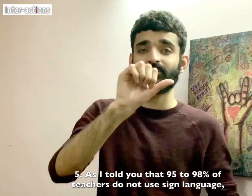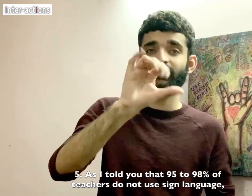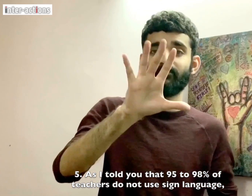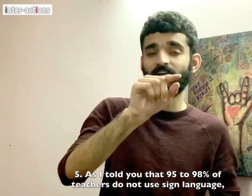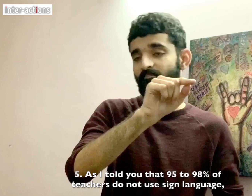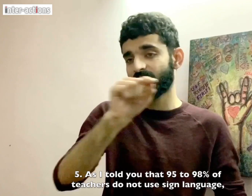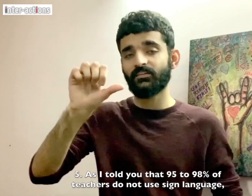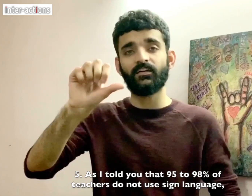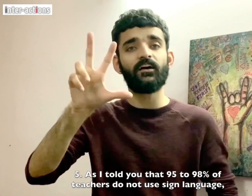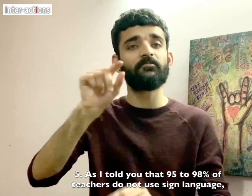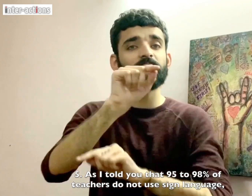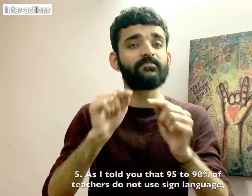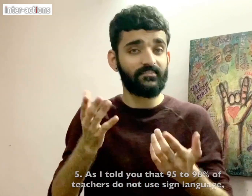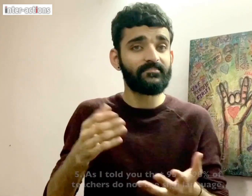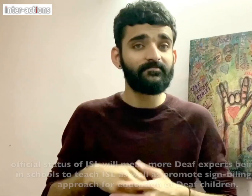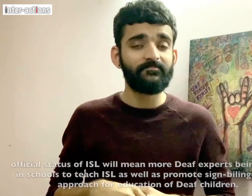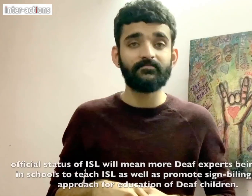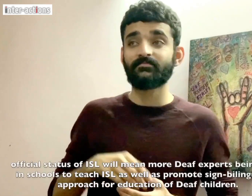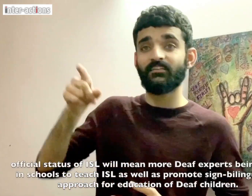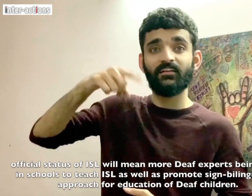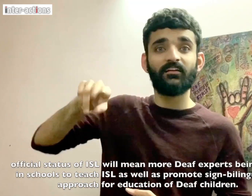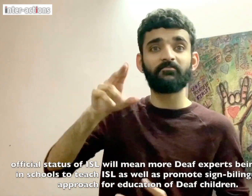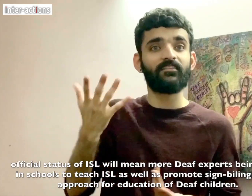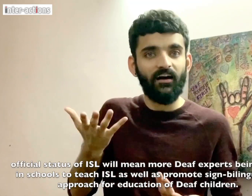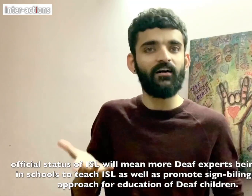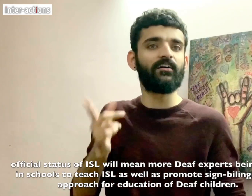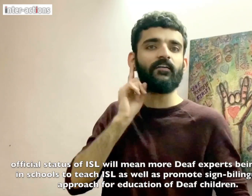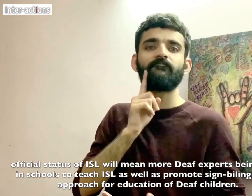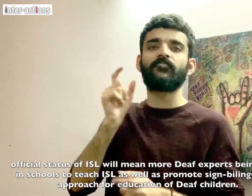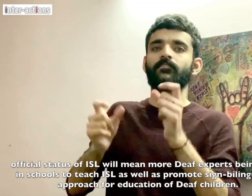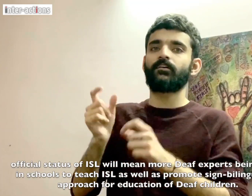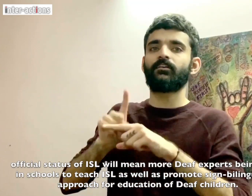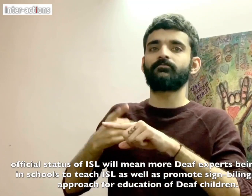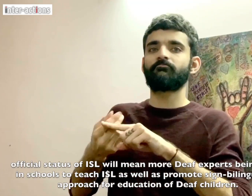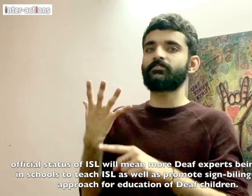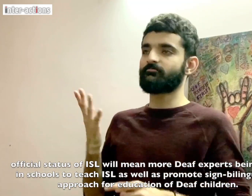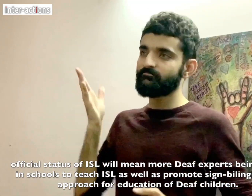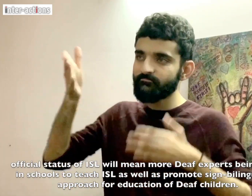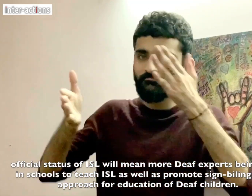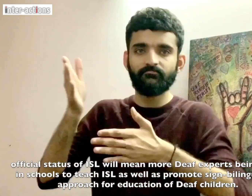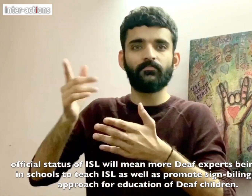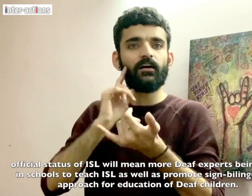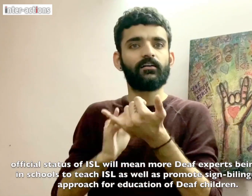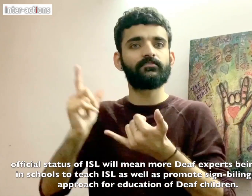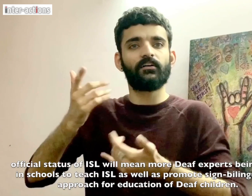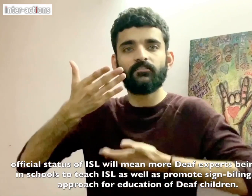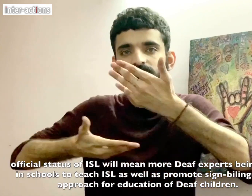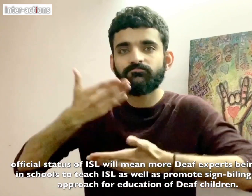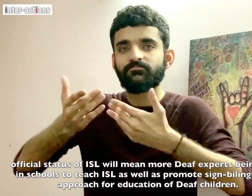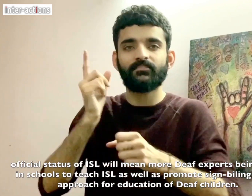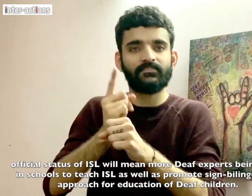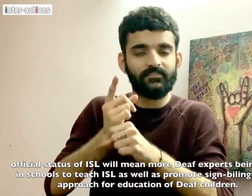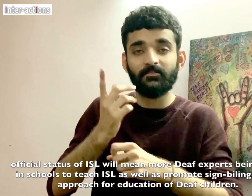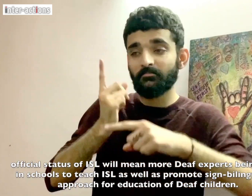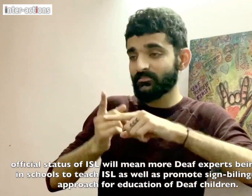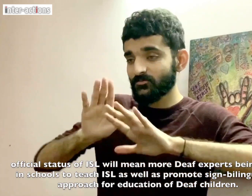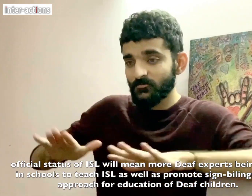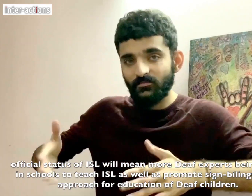sign language, official status of ISL will mean more deaf experts being hired in schools to teach ISL, as well as promote sign